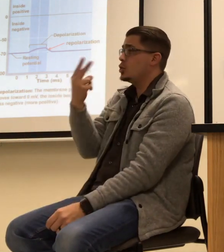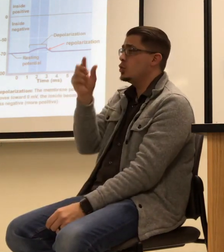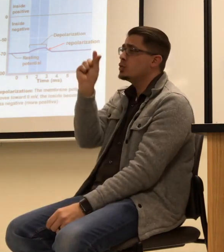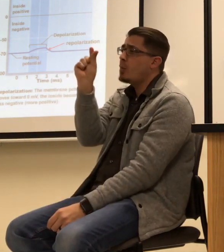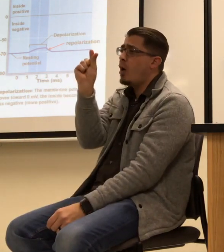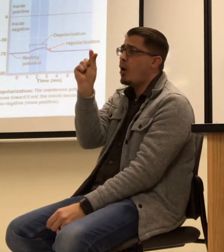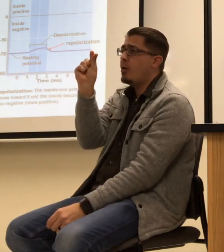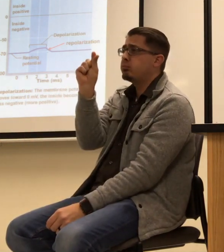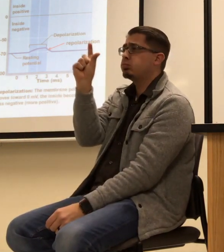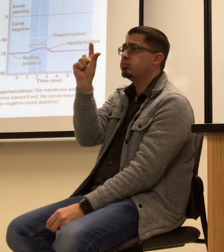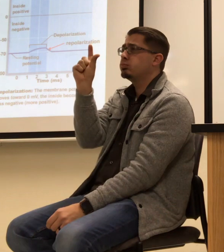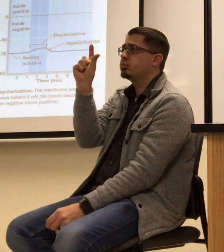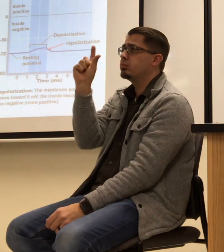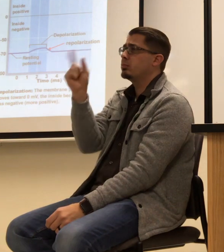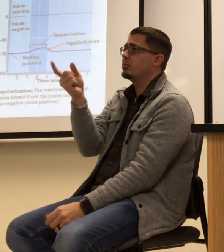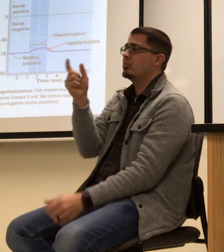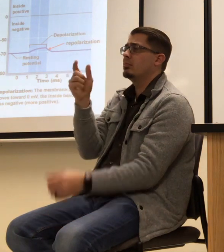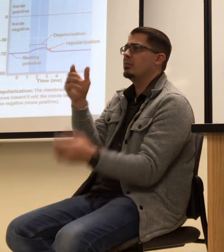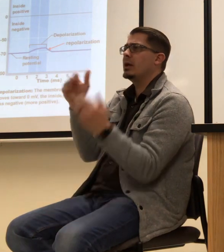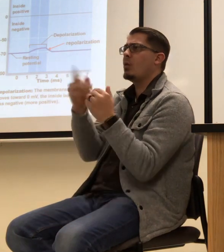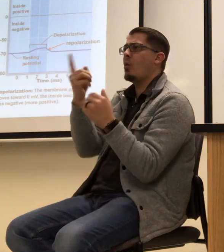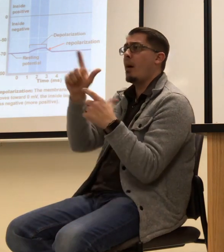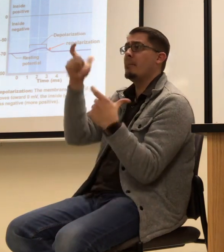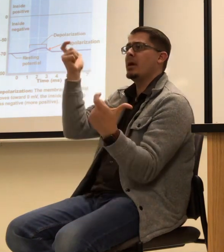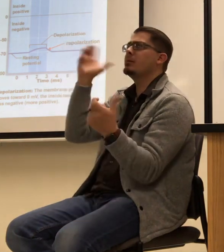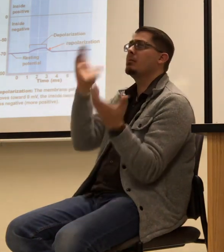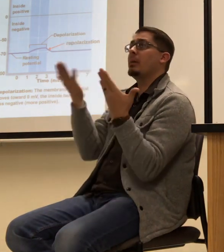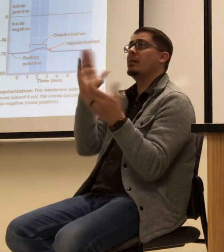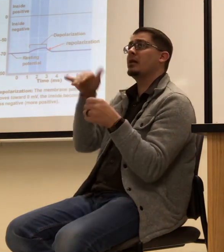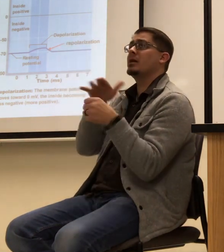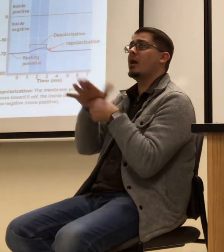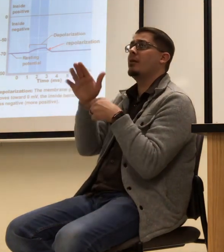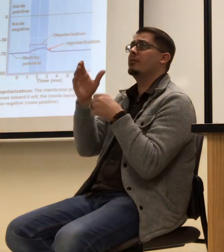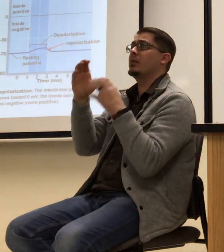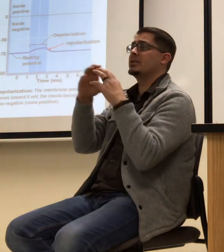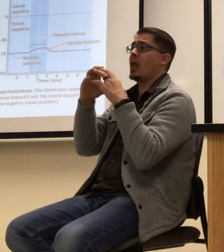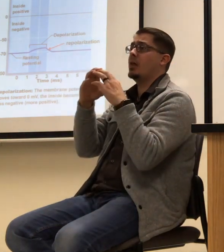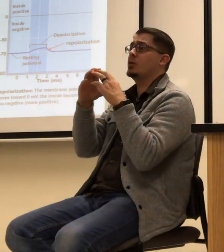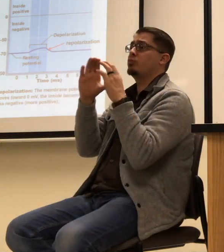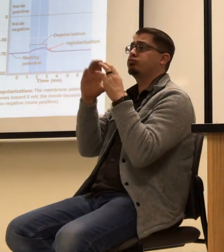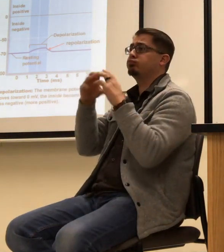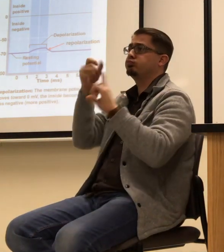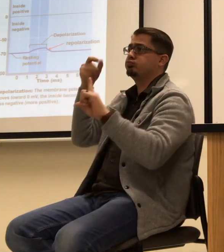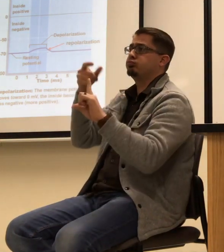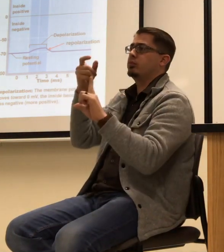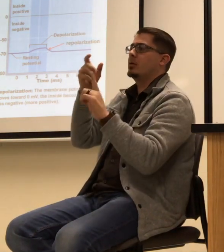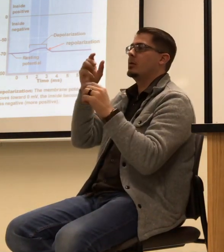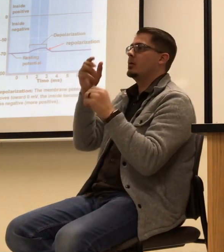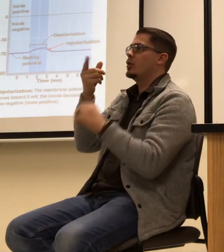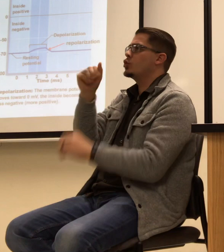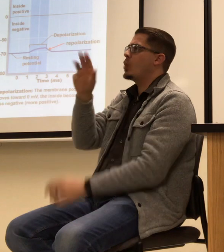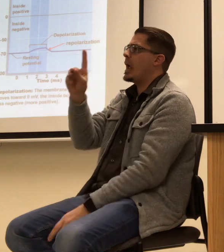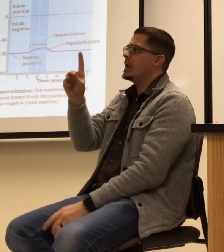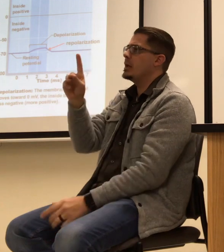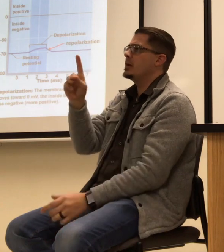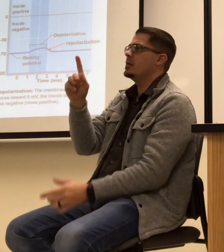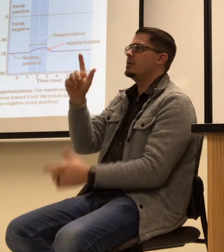equals one big one, and that might be enough to get the cell to fire. They're graded, they can be big or